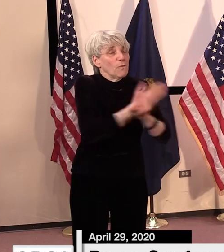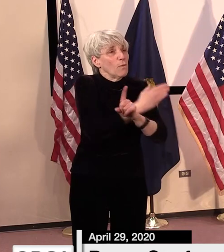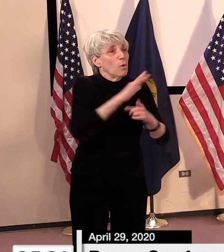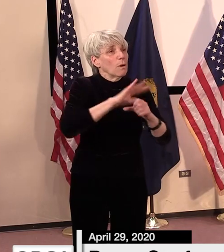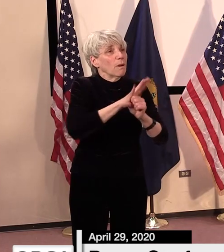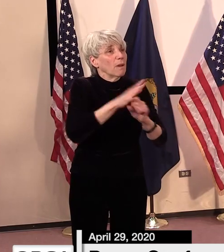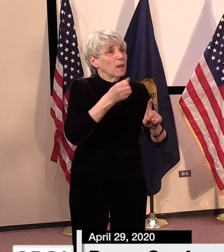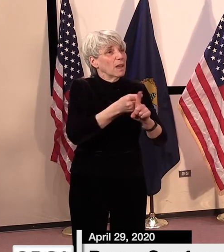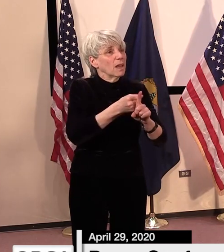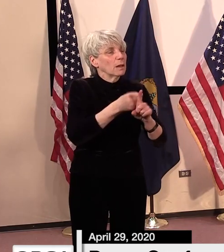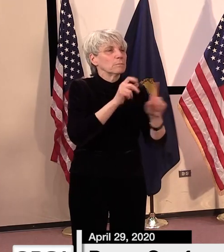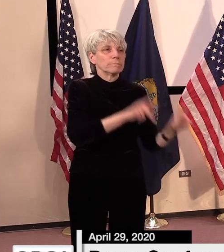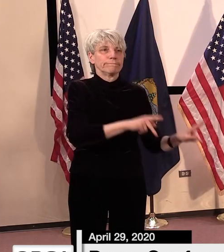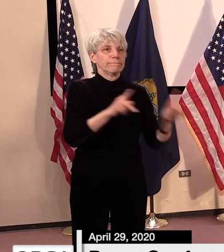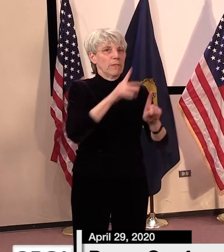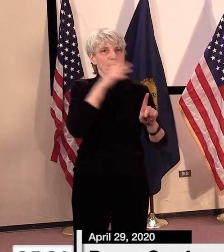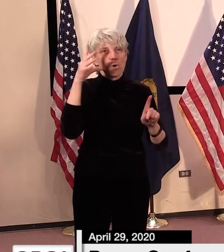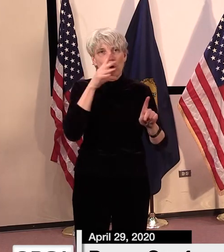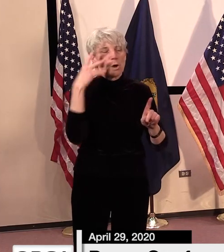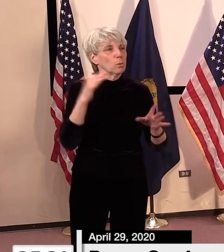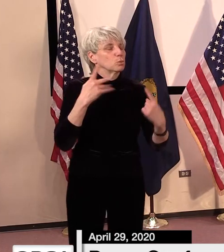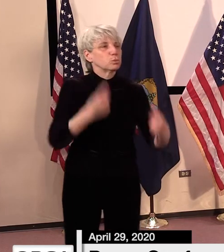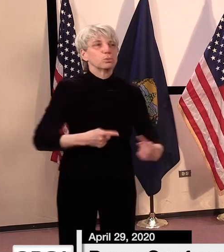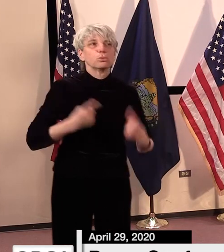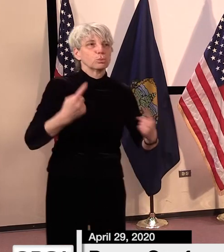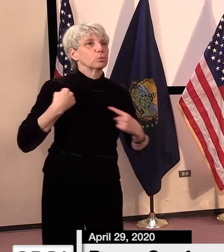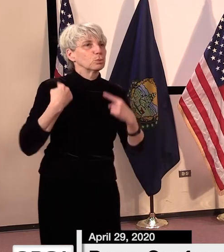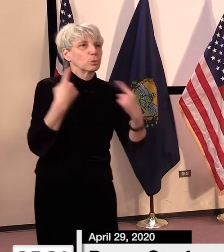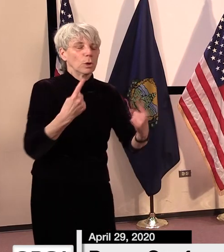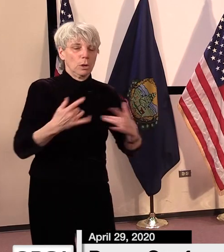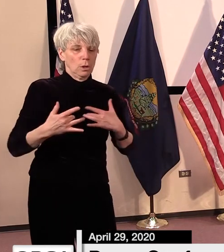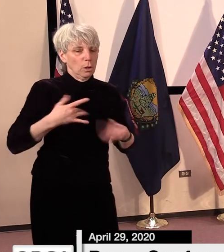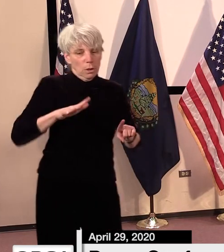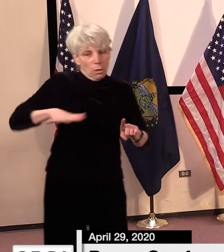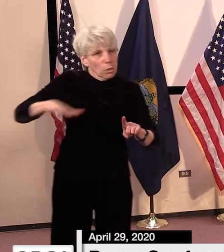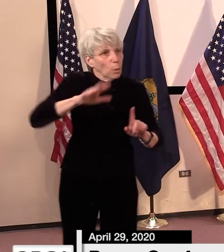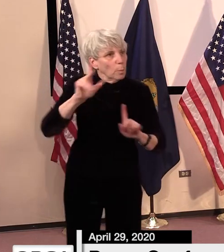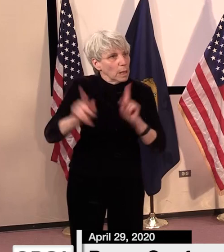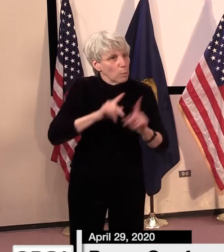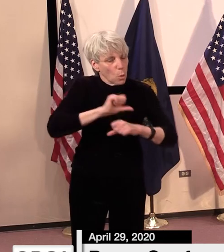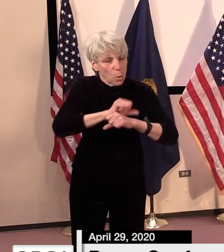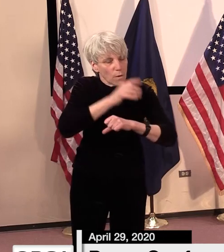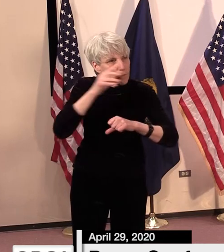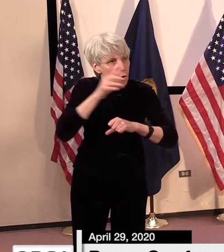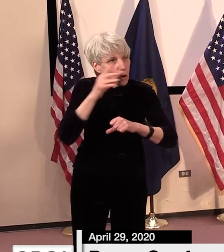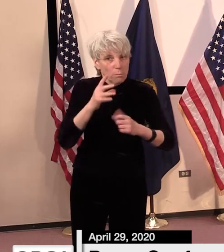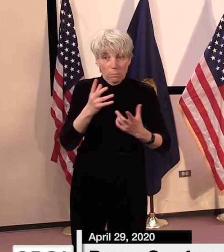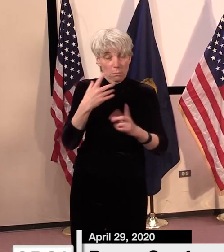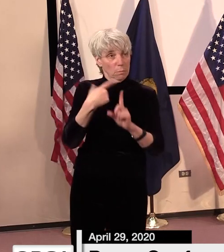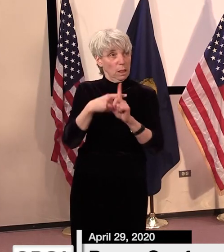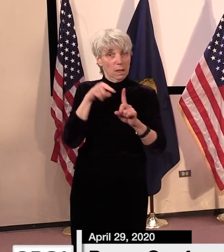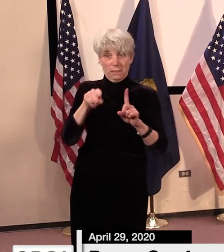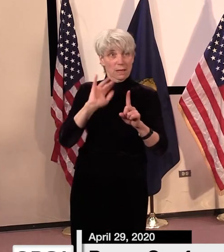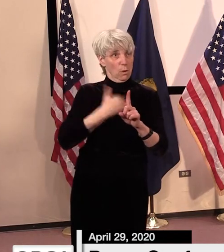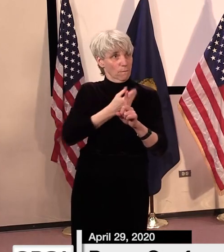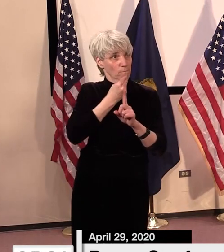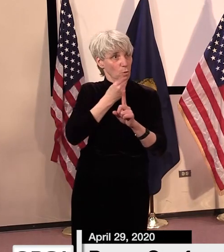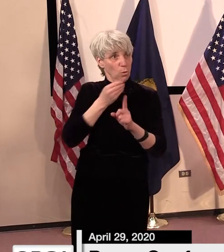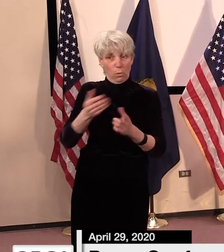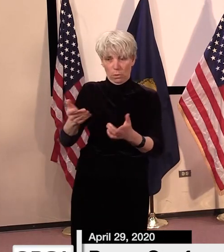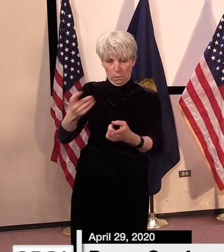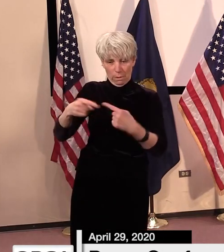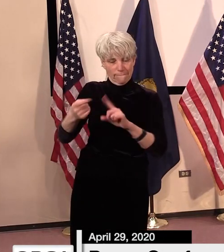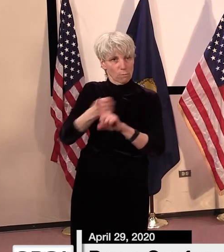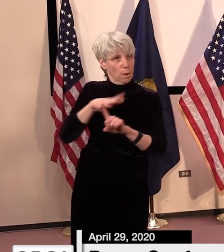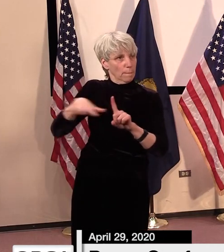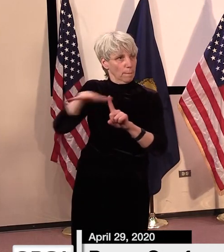I'm concerned about our food supply, and we need to protect that. It is on our list. I know